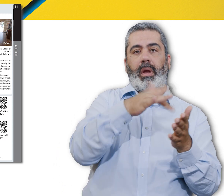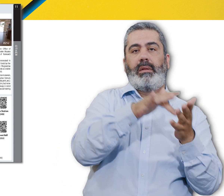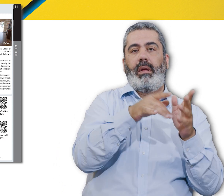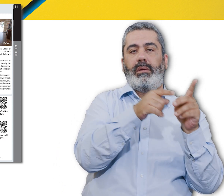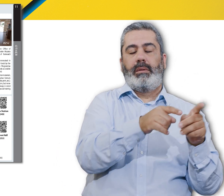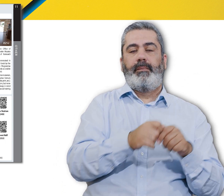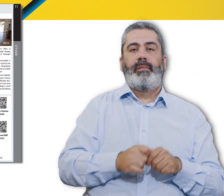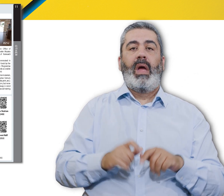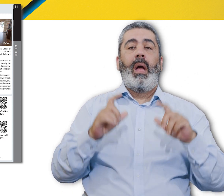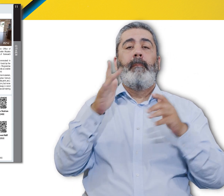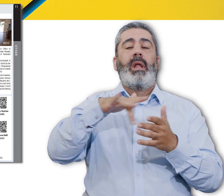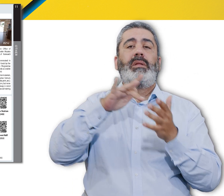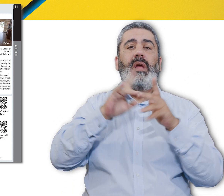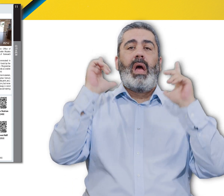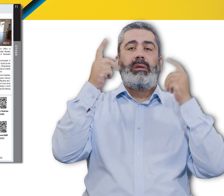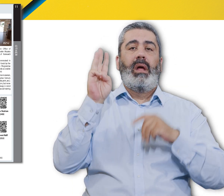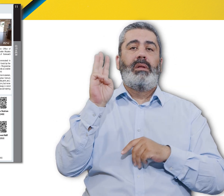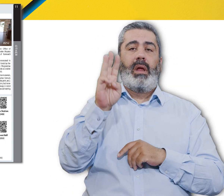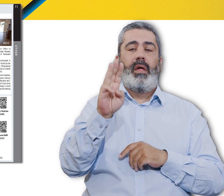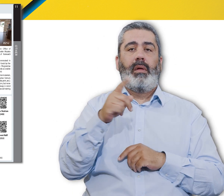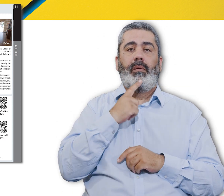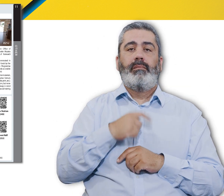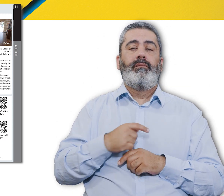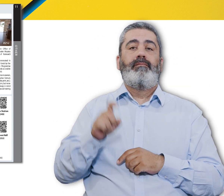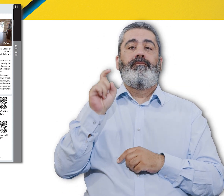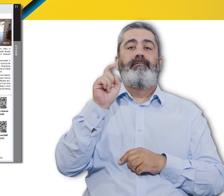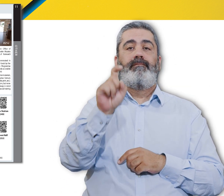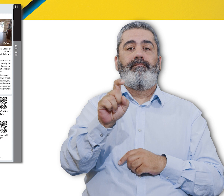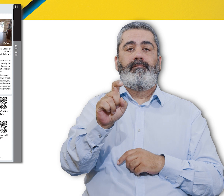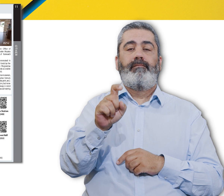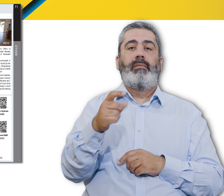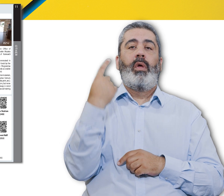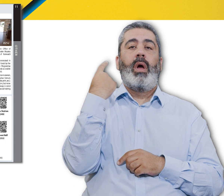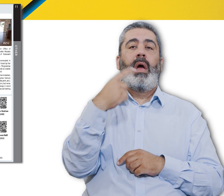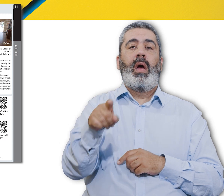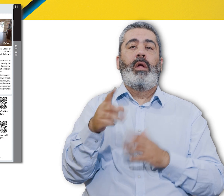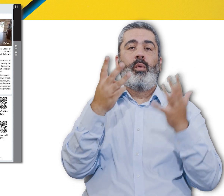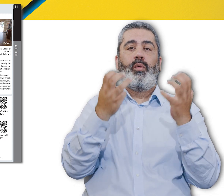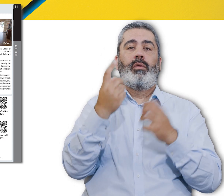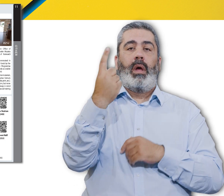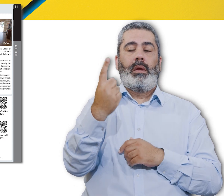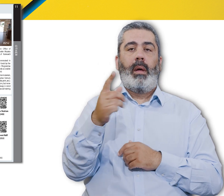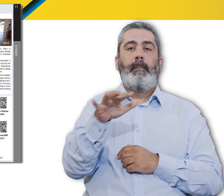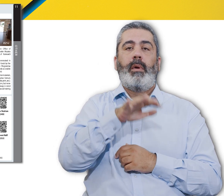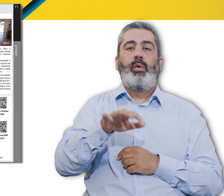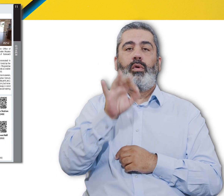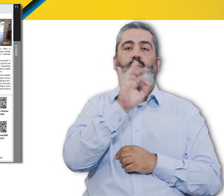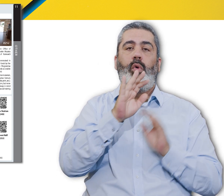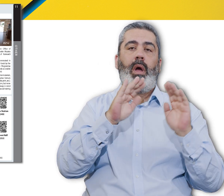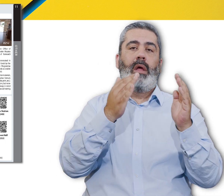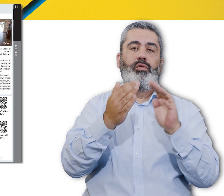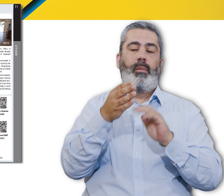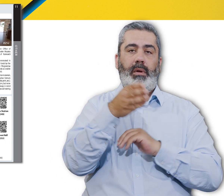Square, Sheshi Prenshen Triadhes number 181, area, Castle. The square on the west part of